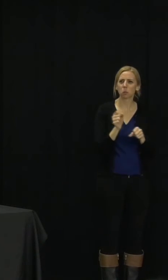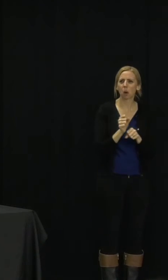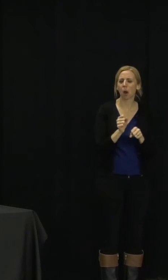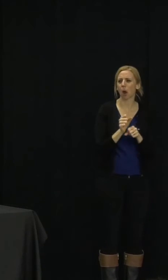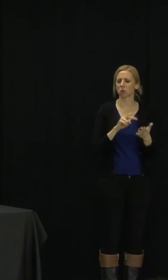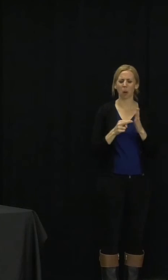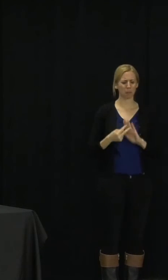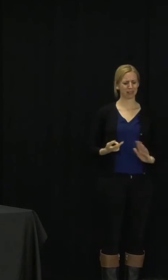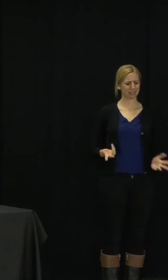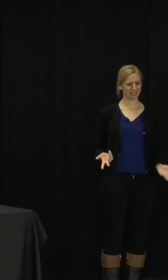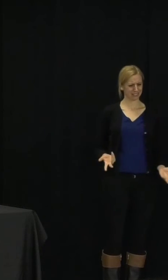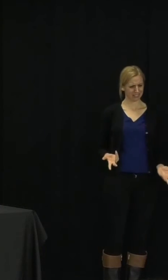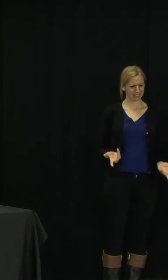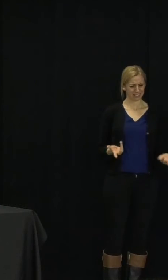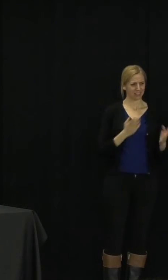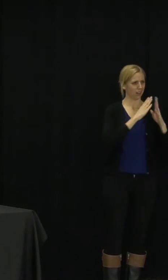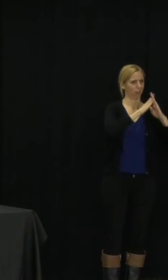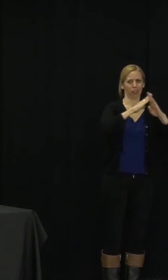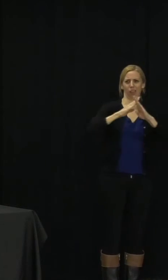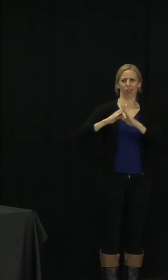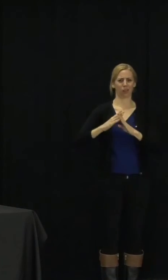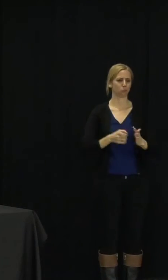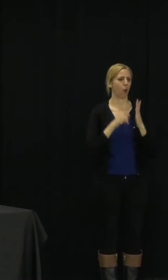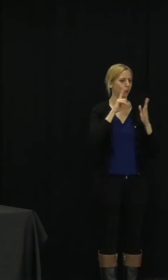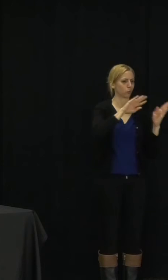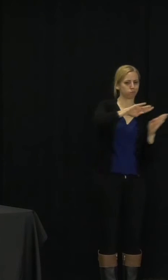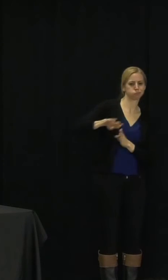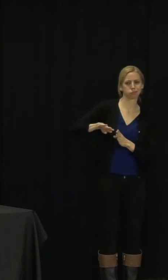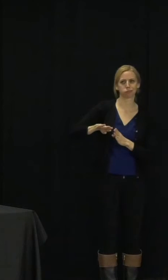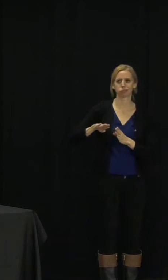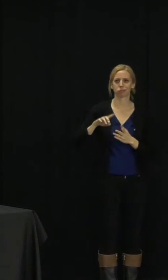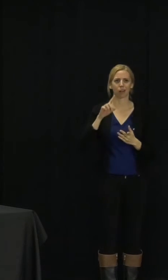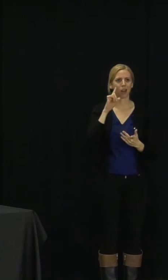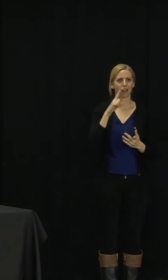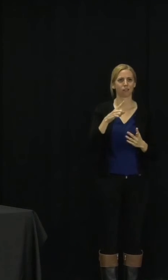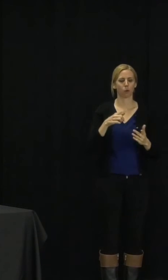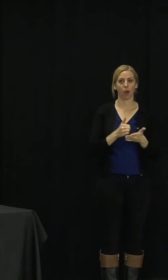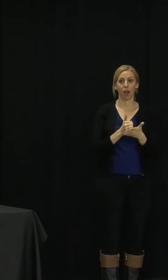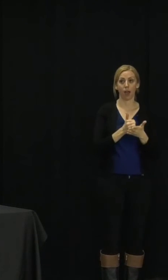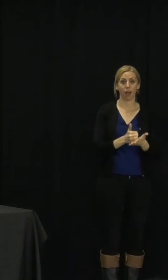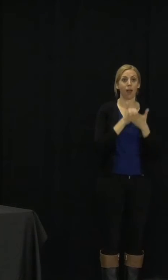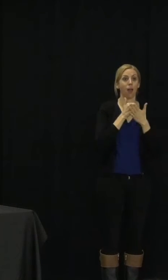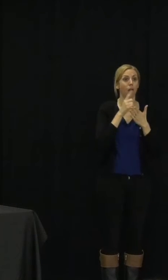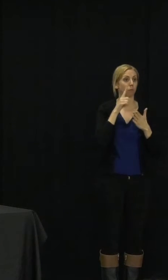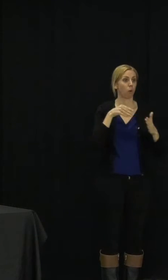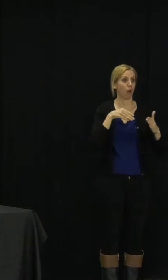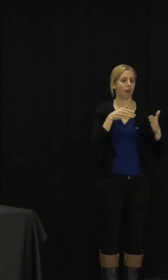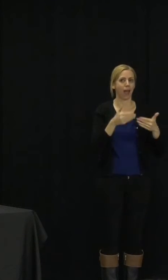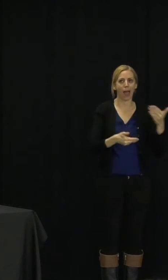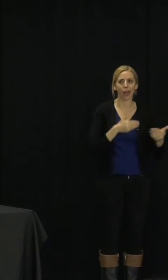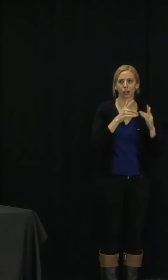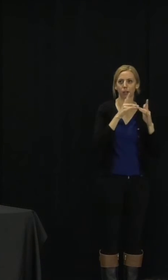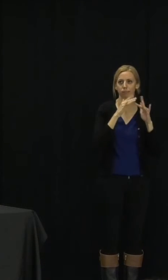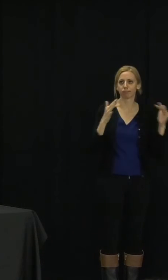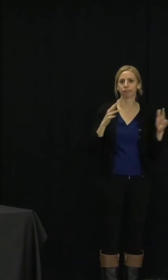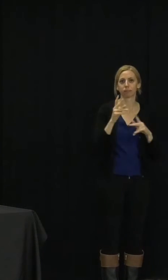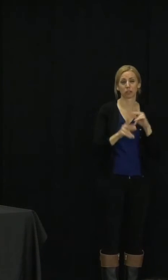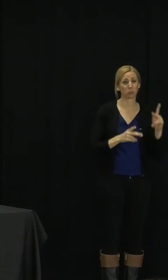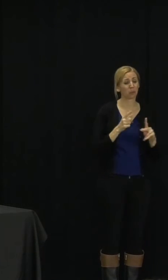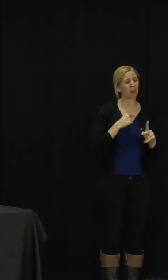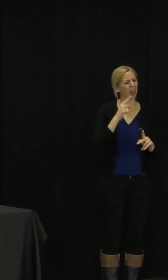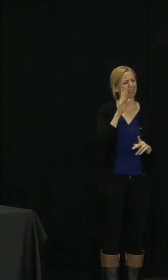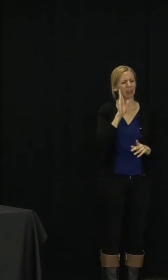all done on this, but as I was listening to the presentations, I was thinking, why are we still